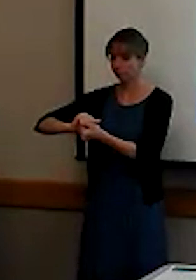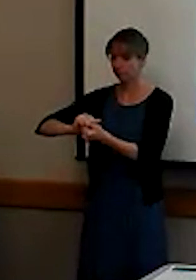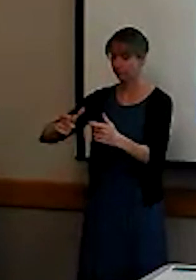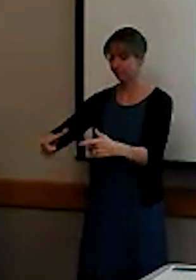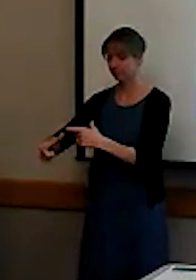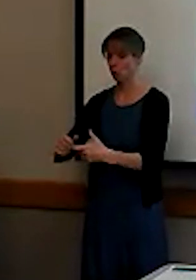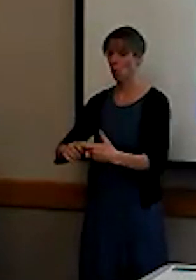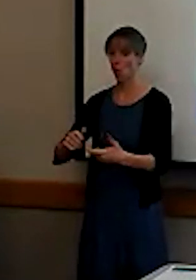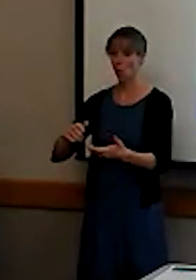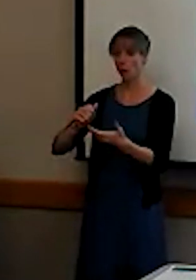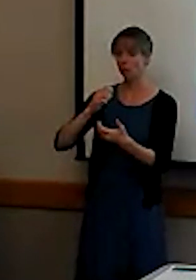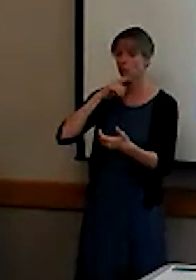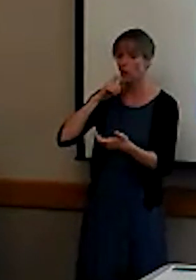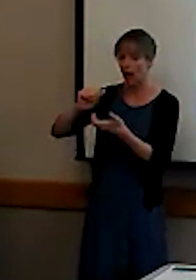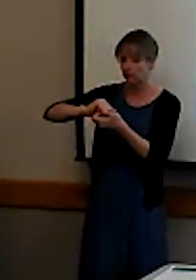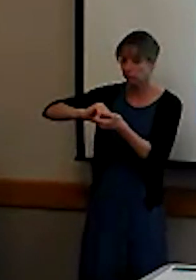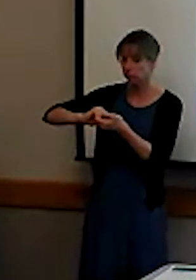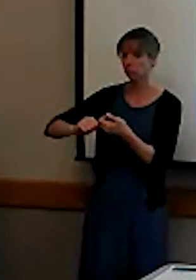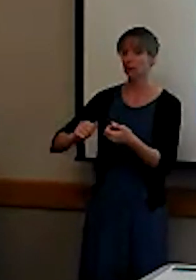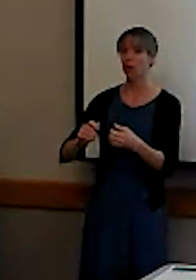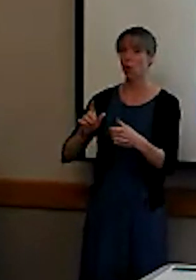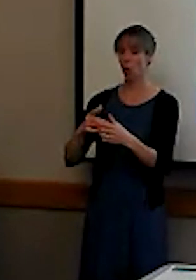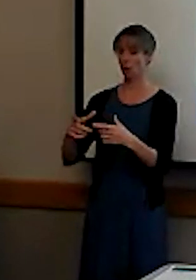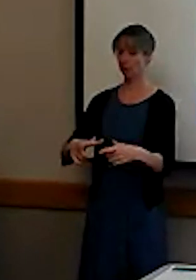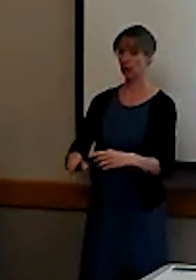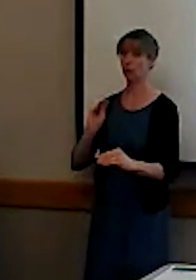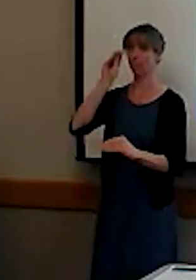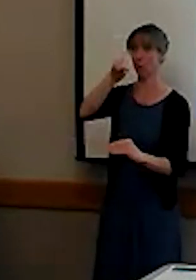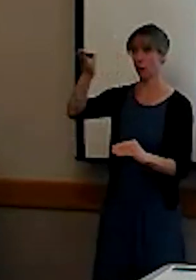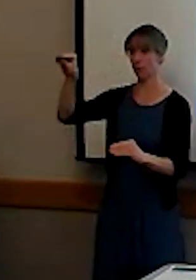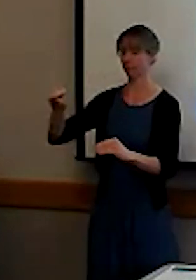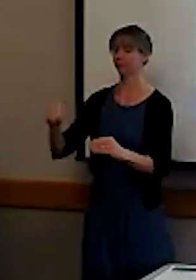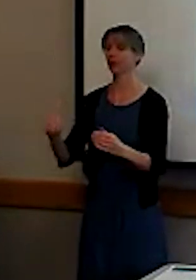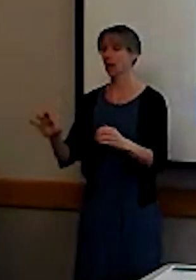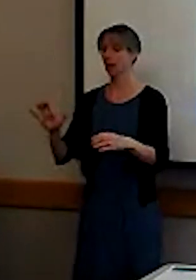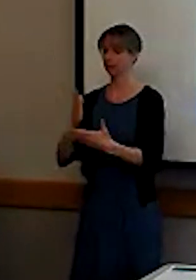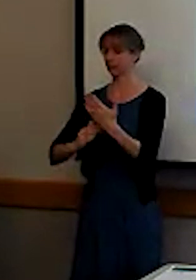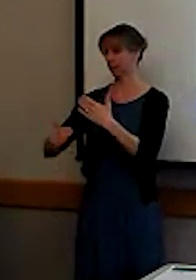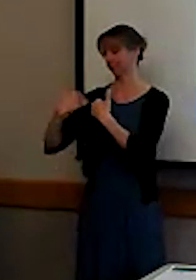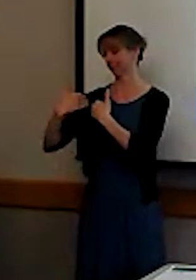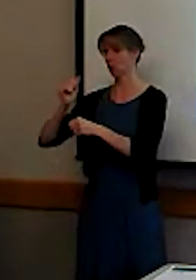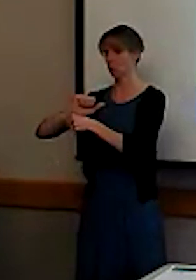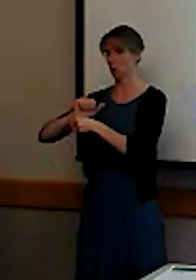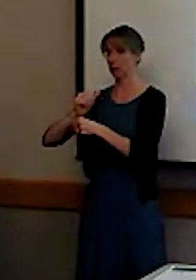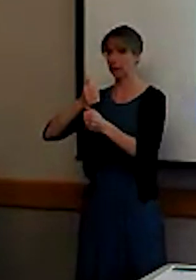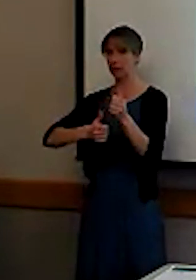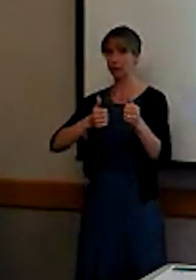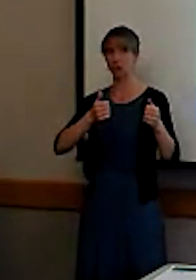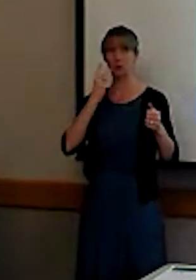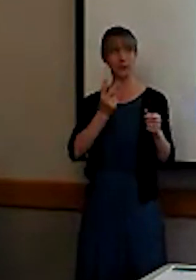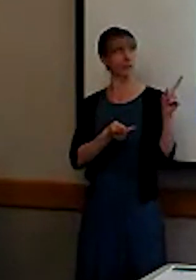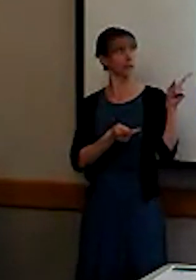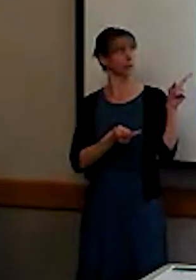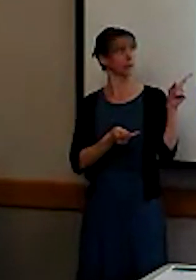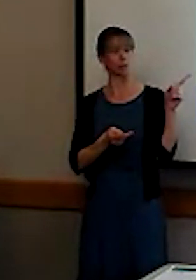them away, there's some tasks that they have to do. And then each one of these you can see, so